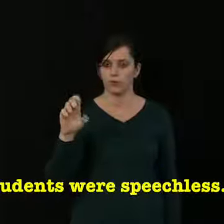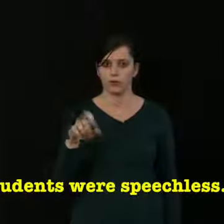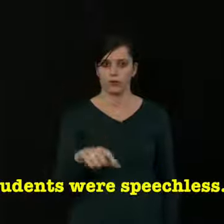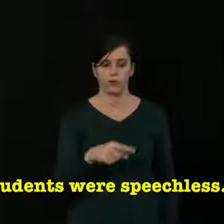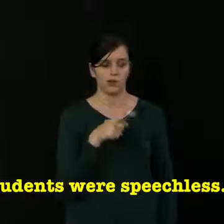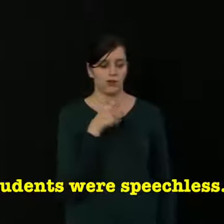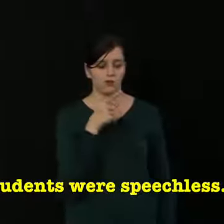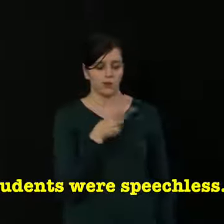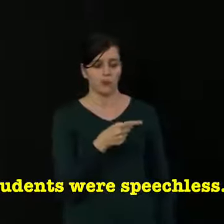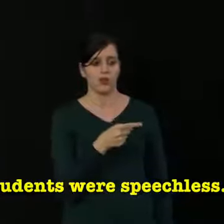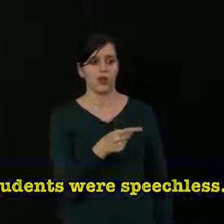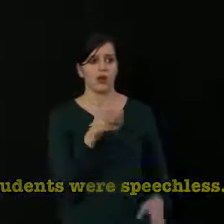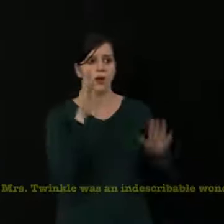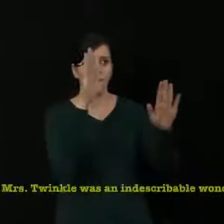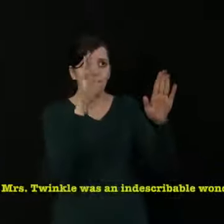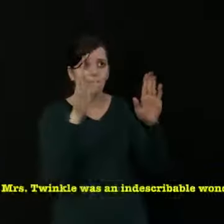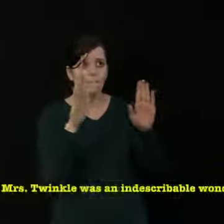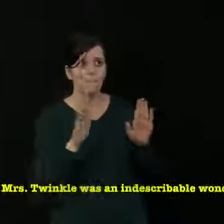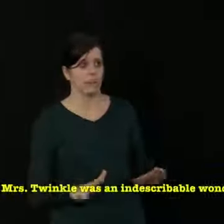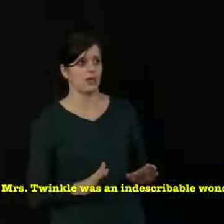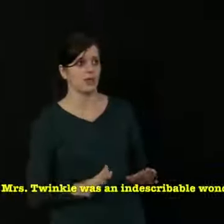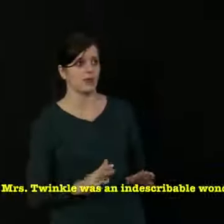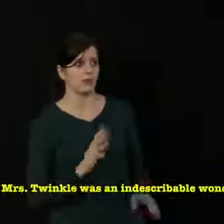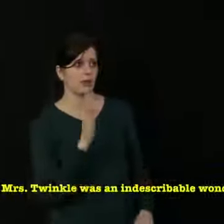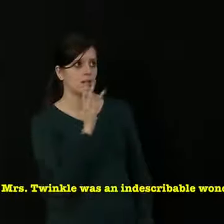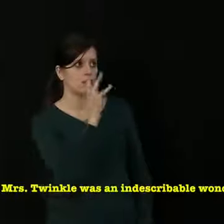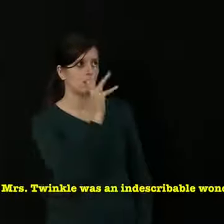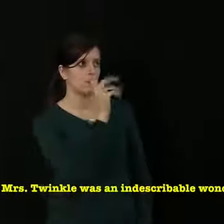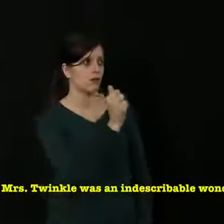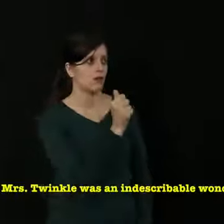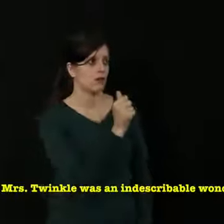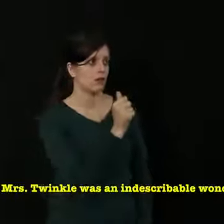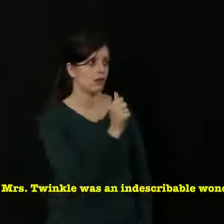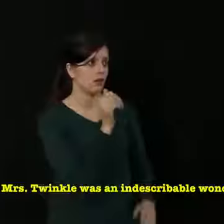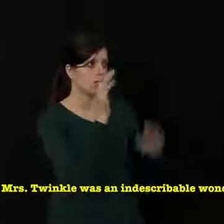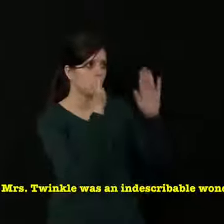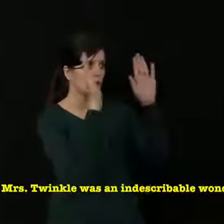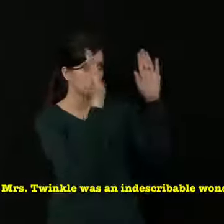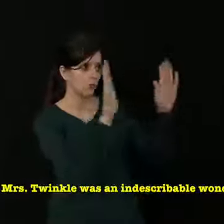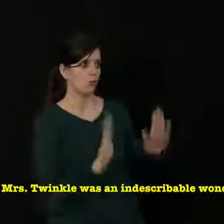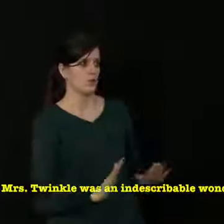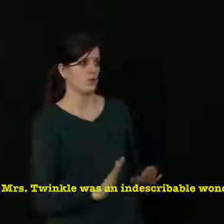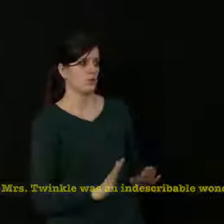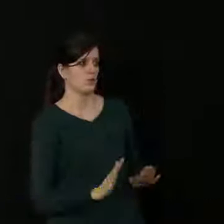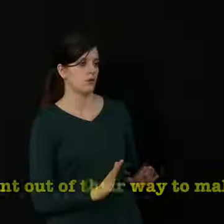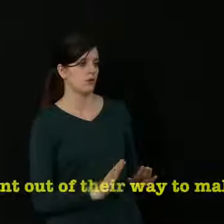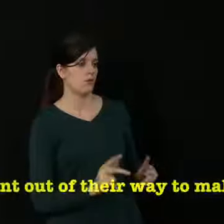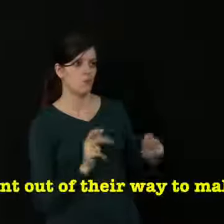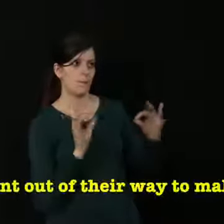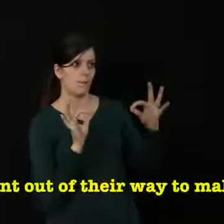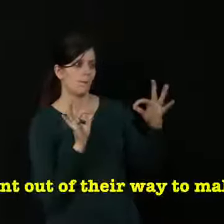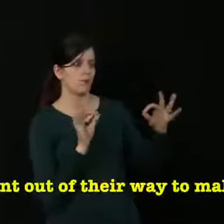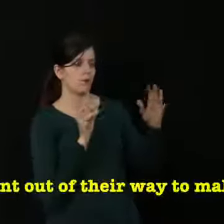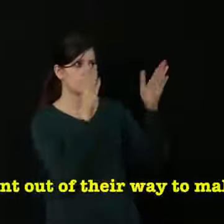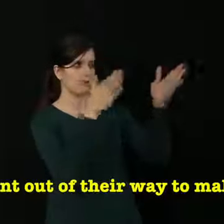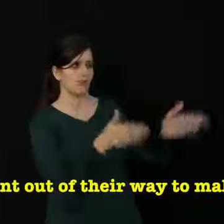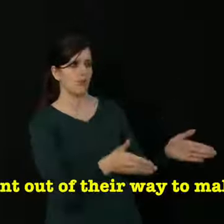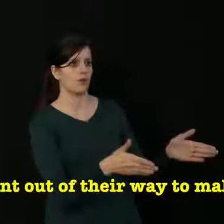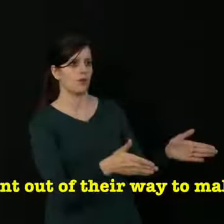were speechless. They thought Mrs. Twinkle was an indescribable wonder. They went out of their way